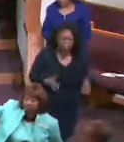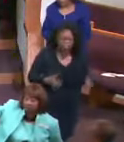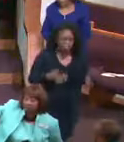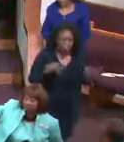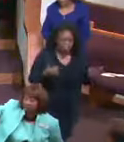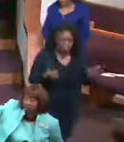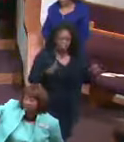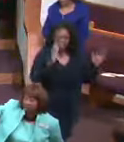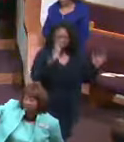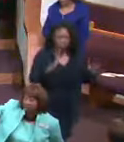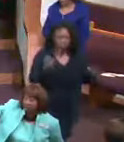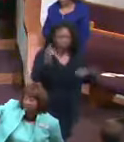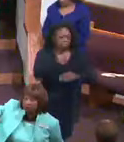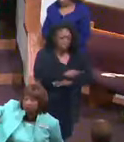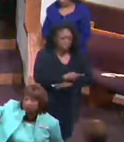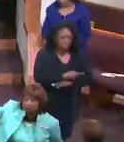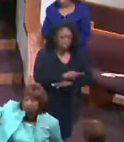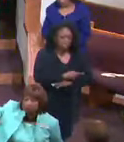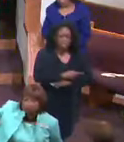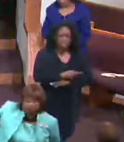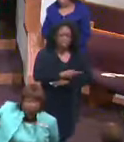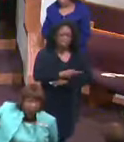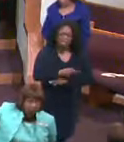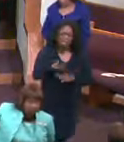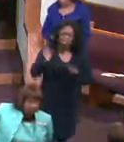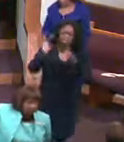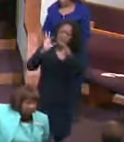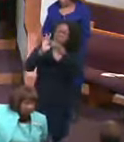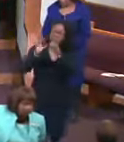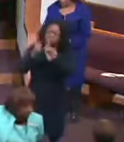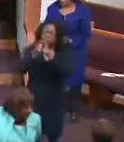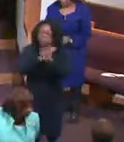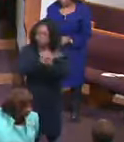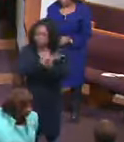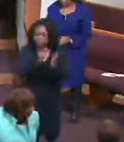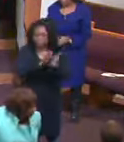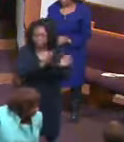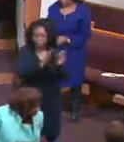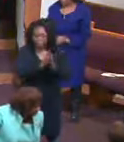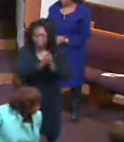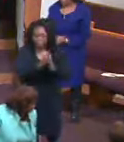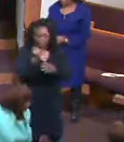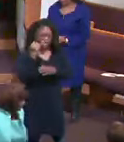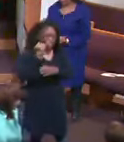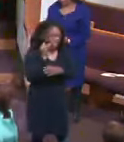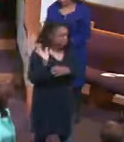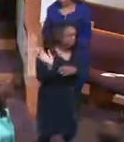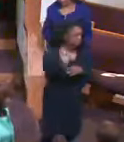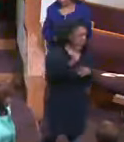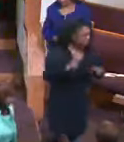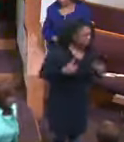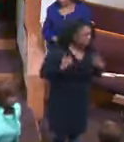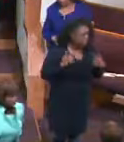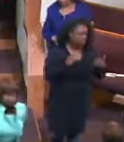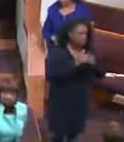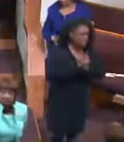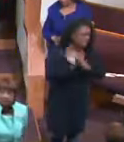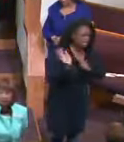day to get to know Jesus. If your life is beyond